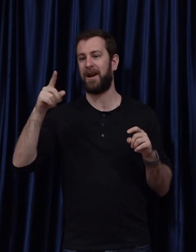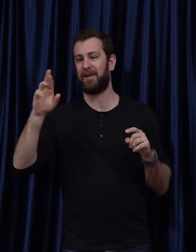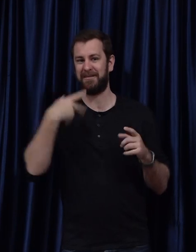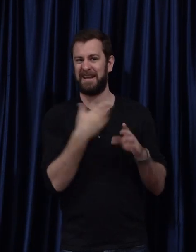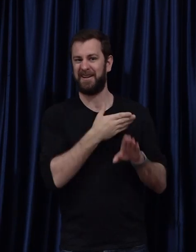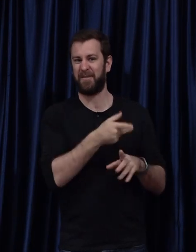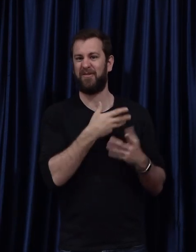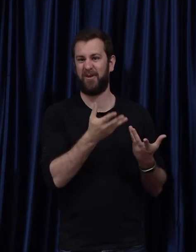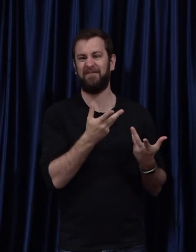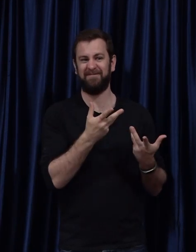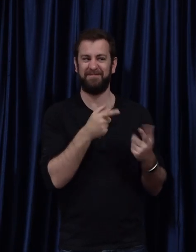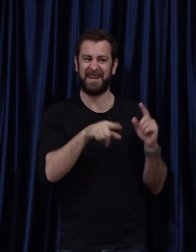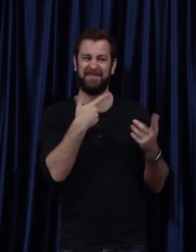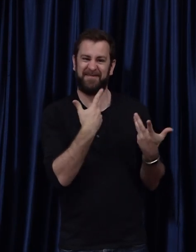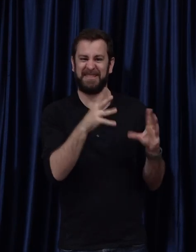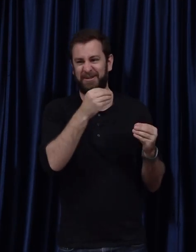to me.